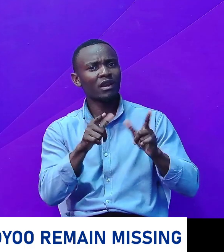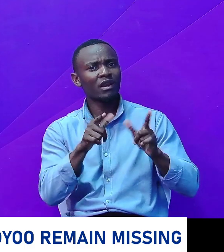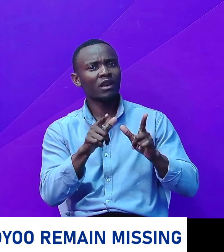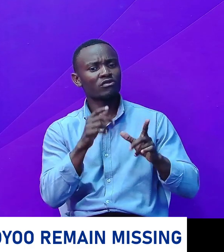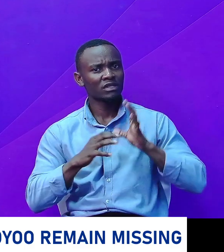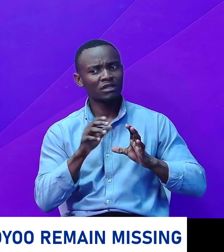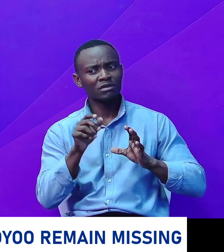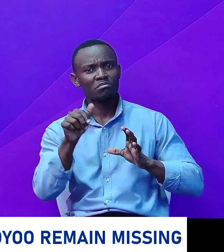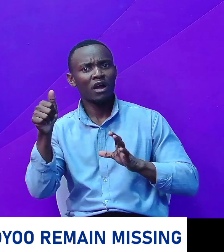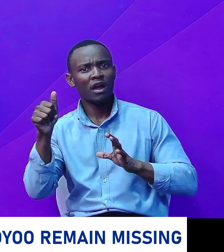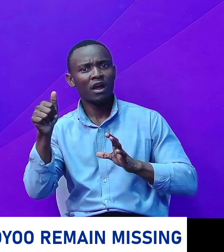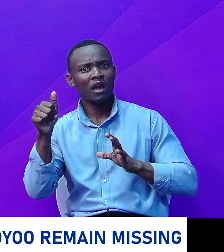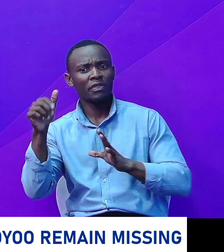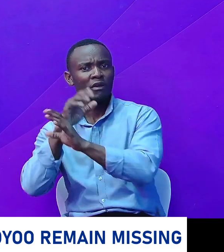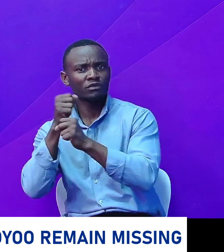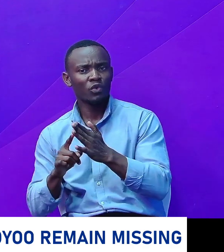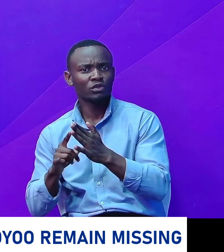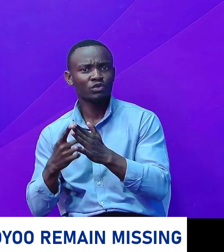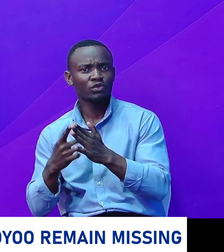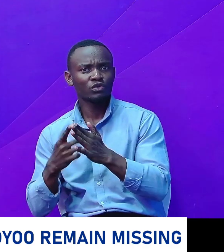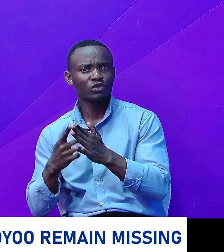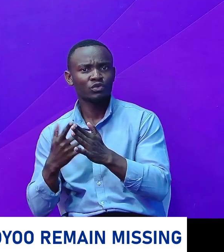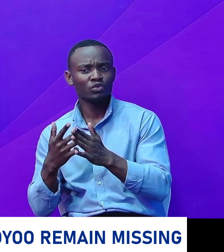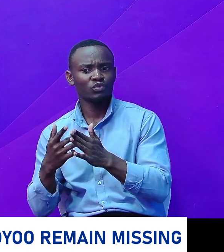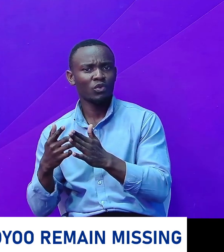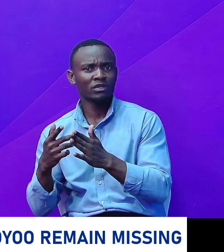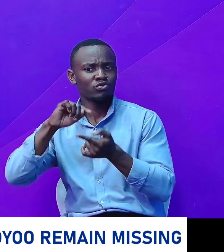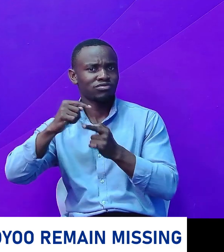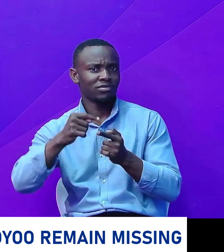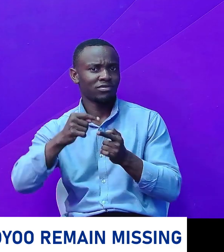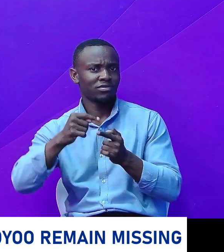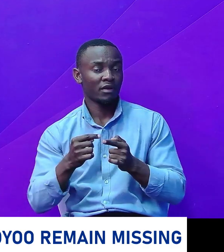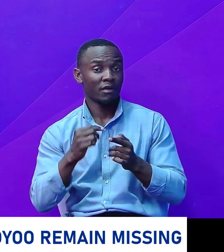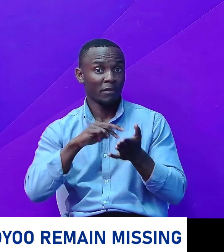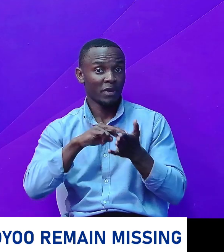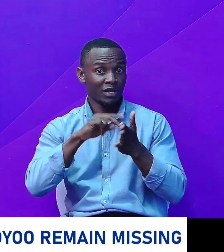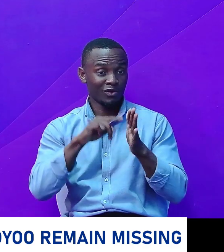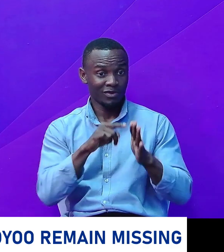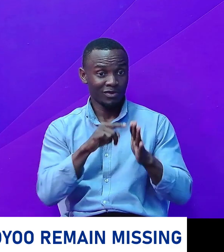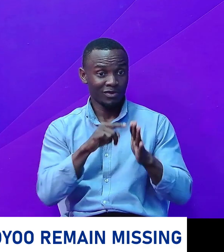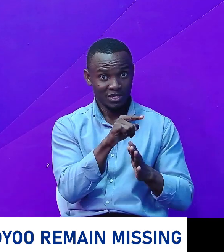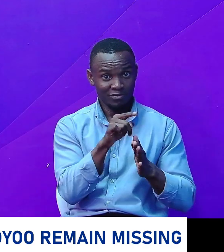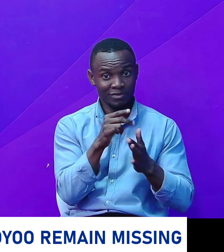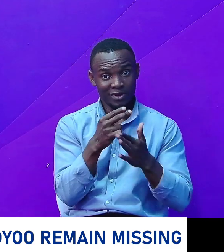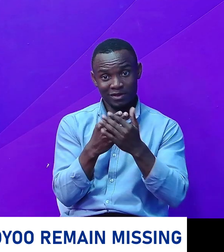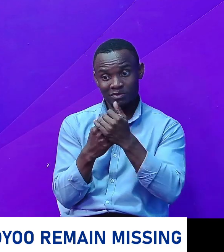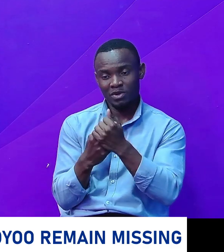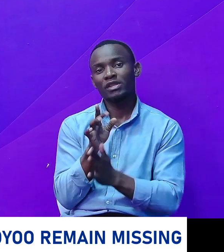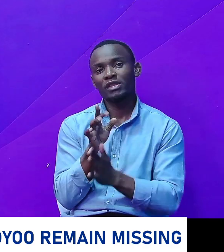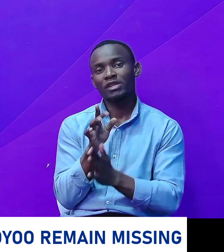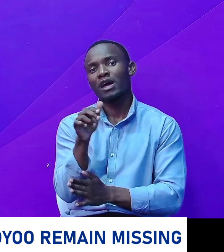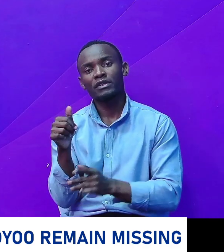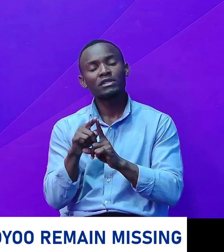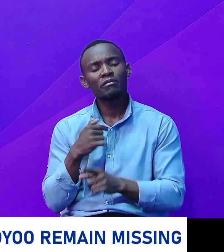heads of state? It means he is colluding. He is selling us short. And I want to tell the 3 heads